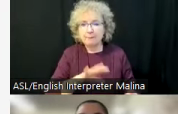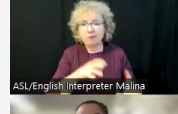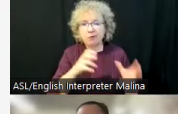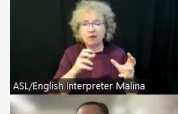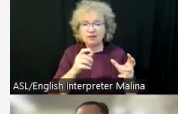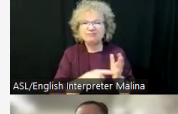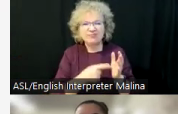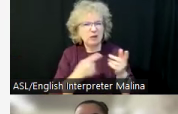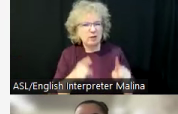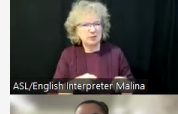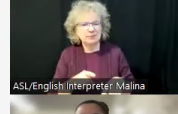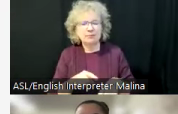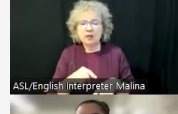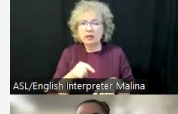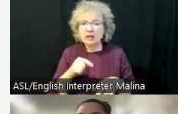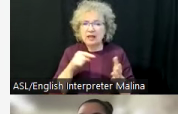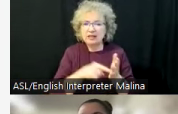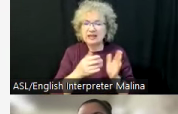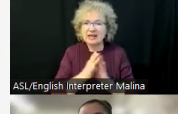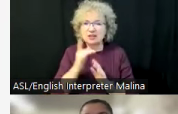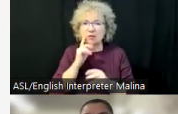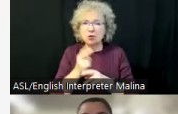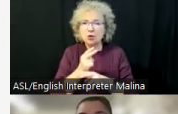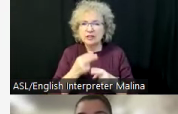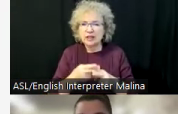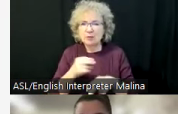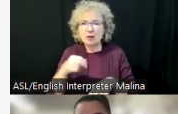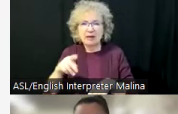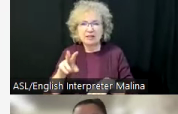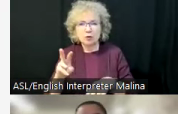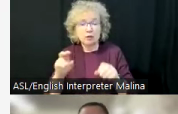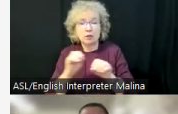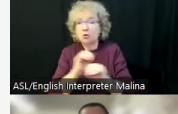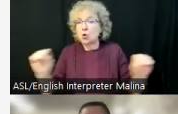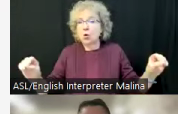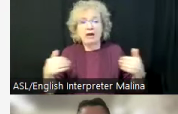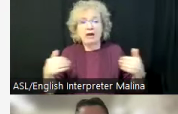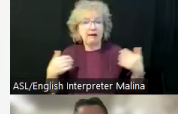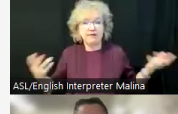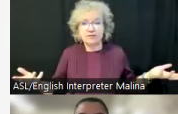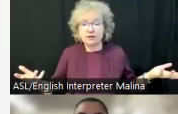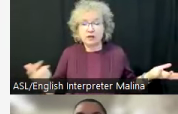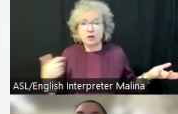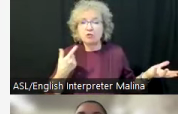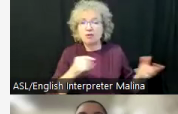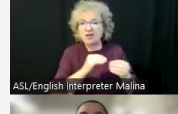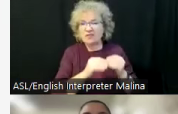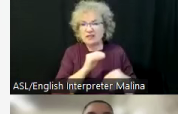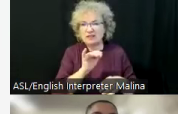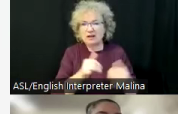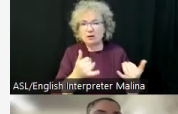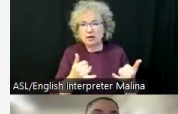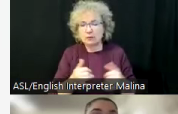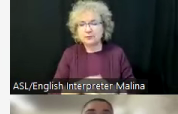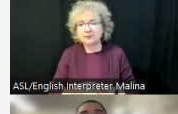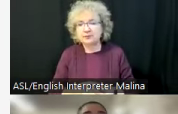it's asking for a username and a password that nobody has. And we're in the midst of trying to fix that. So if the